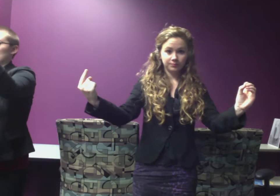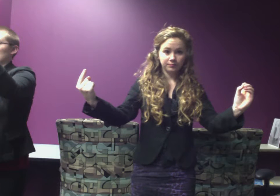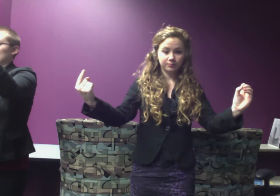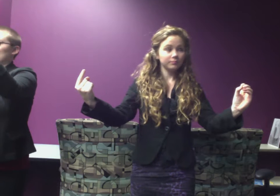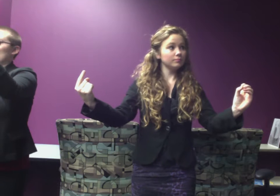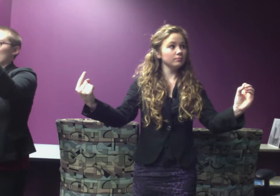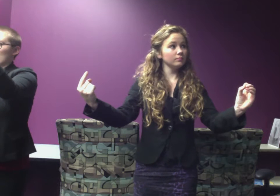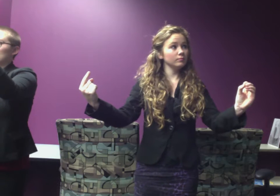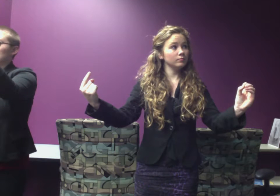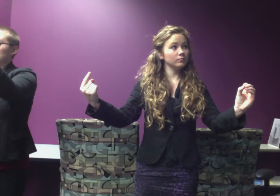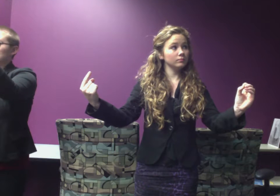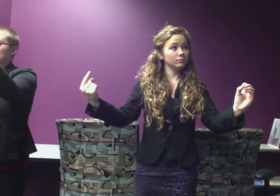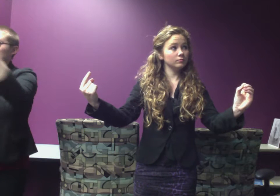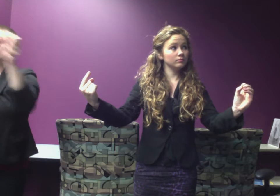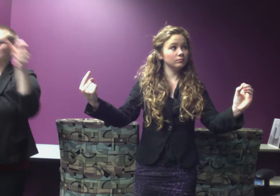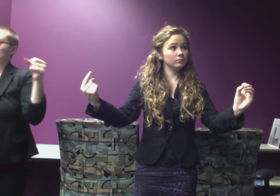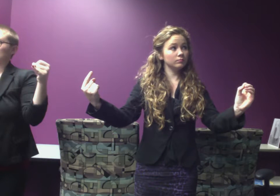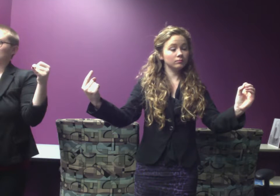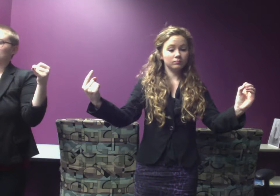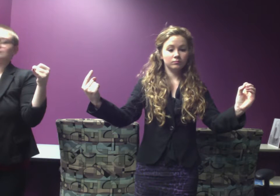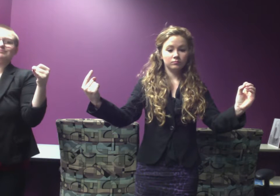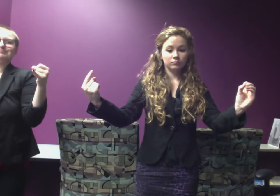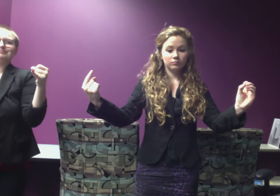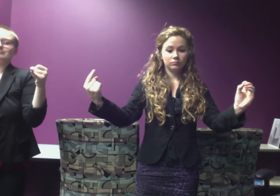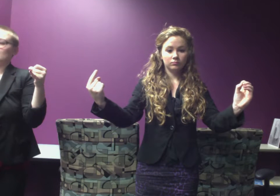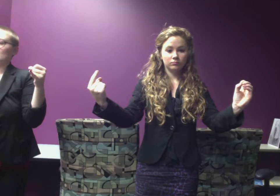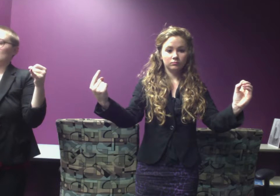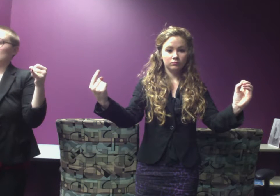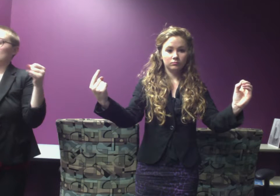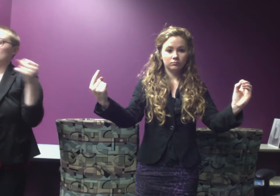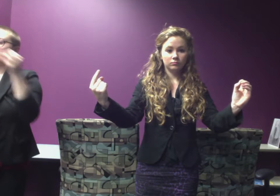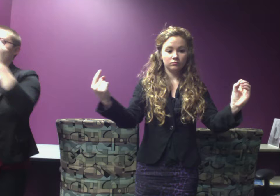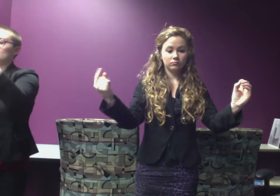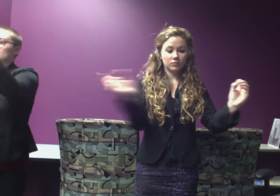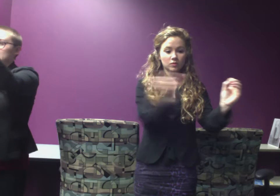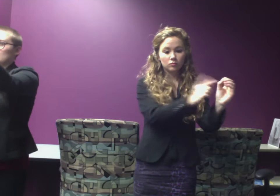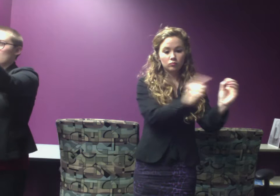distance between these two is called a unit.